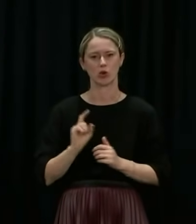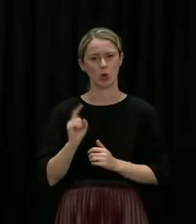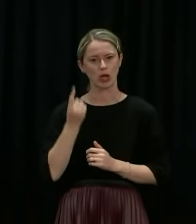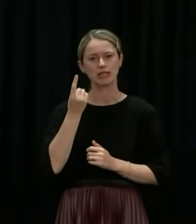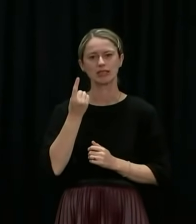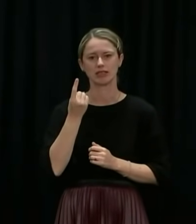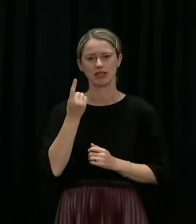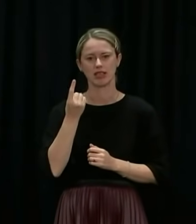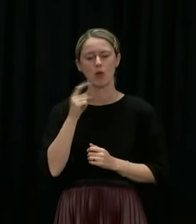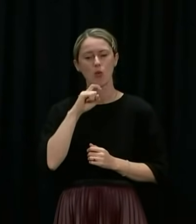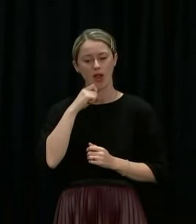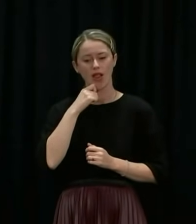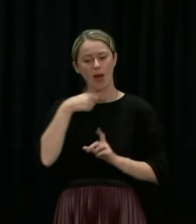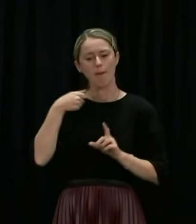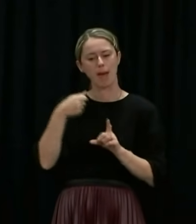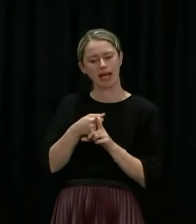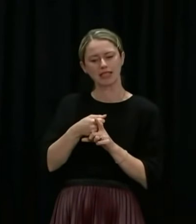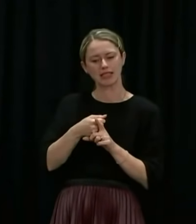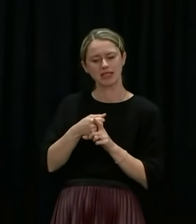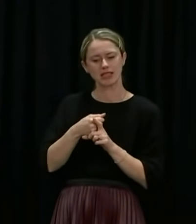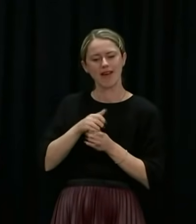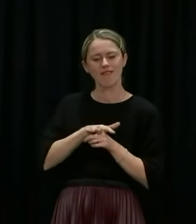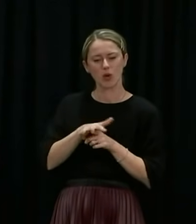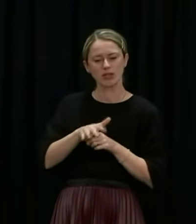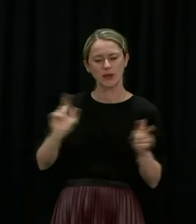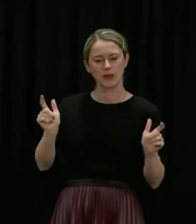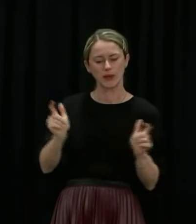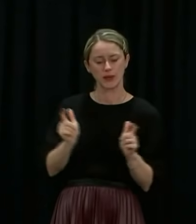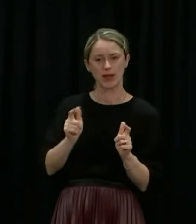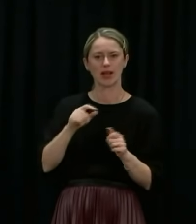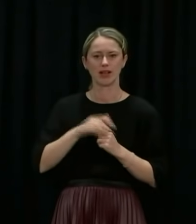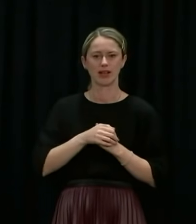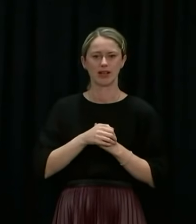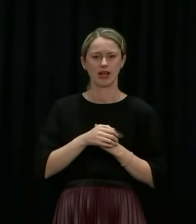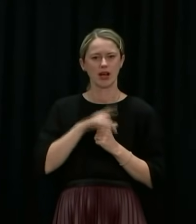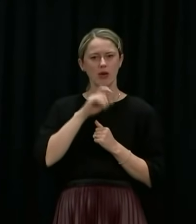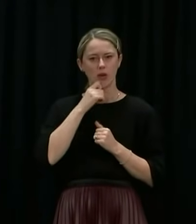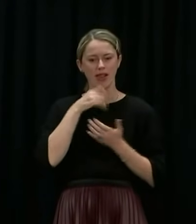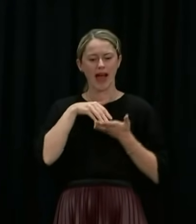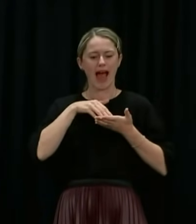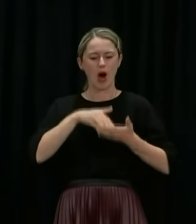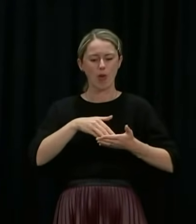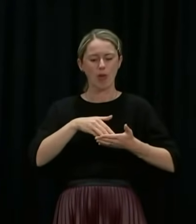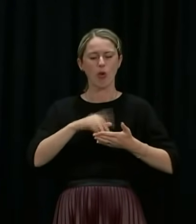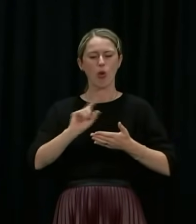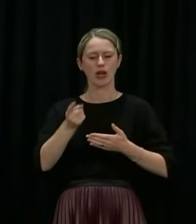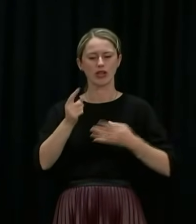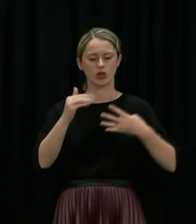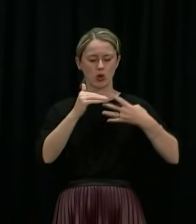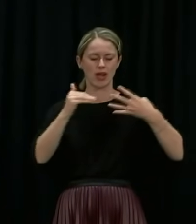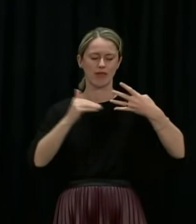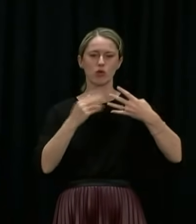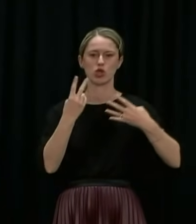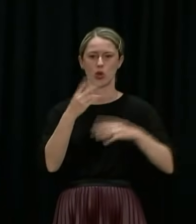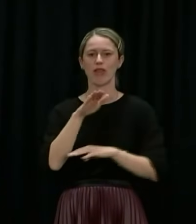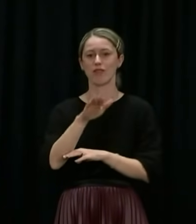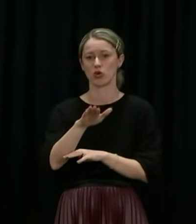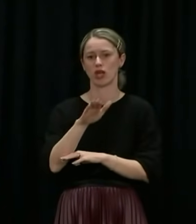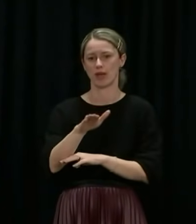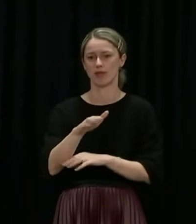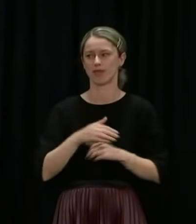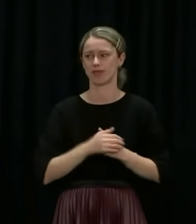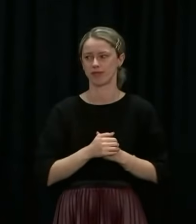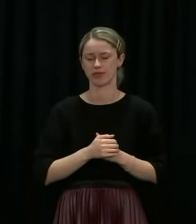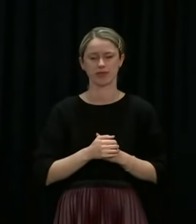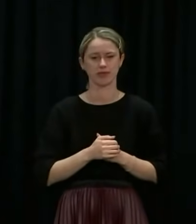will make a difference. It will be a very important part of the pathway to less restriction for Auckland. There's no question